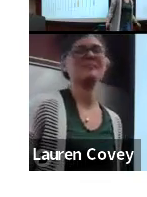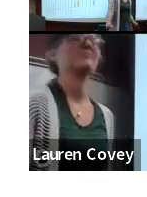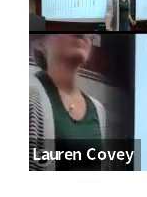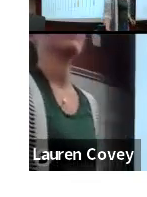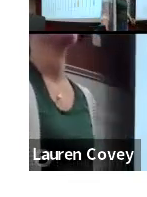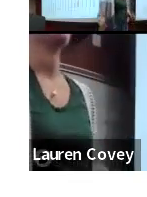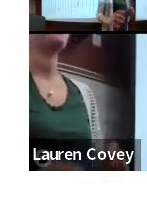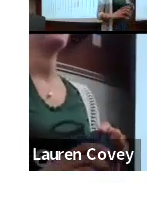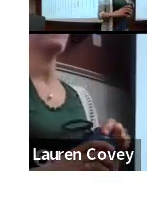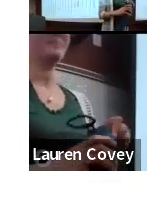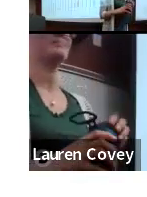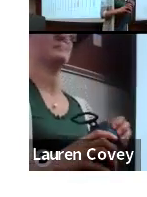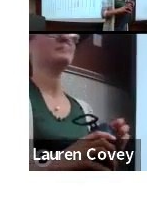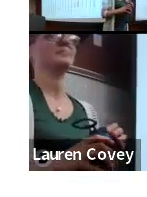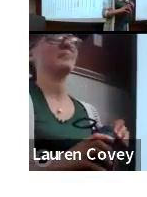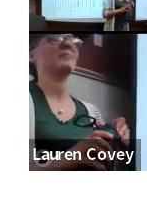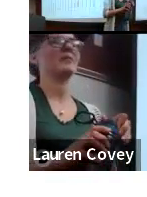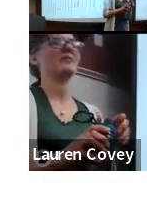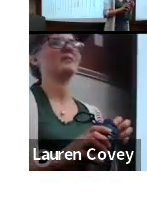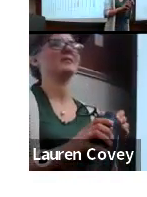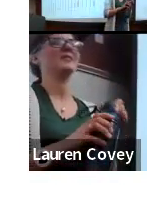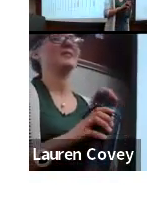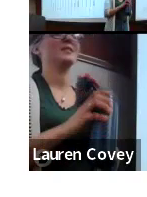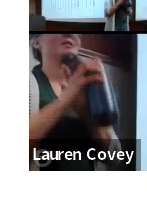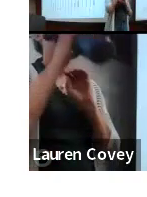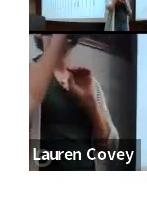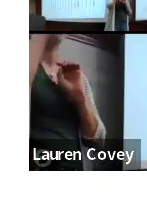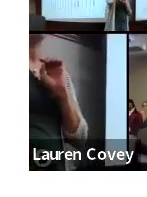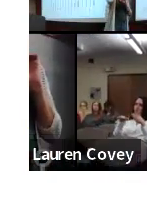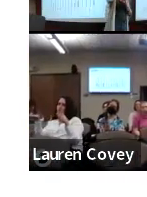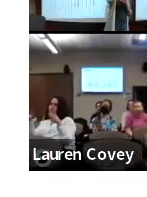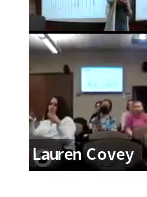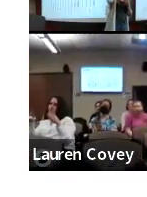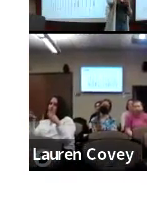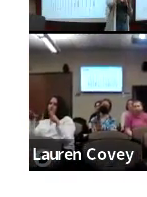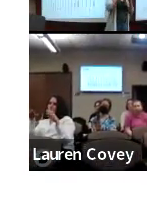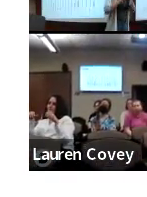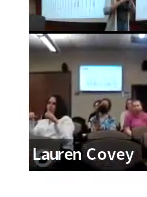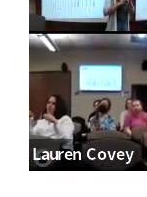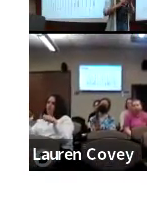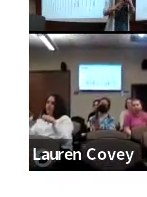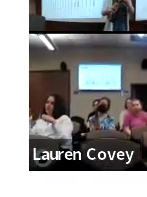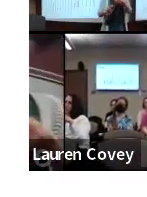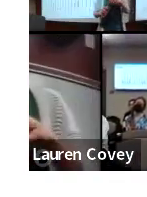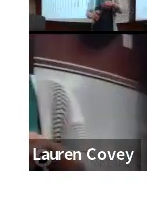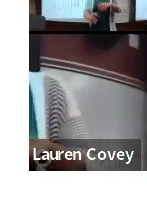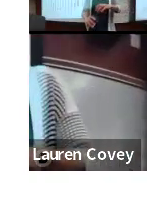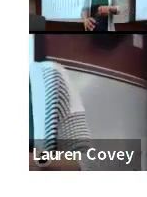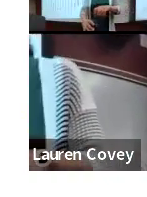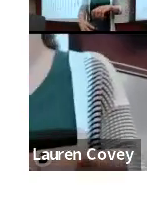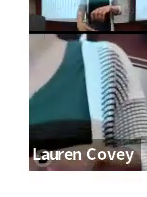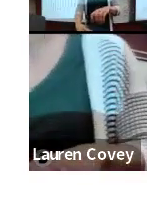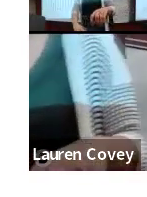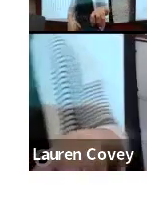and then there was the entity that takes. Mm-hmm. Did you try to reduce to one person going, getting something,